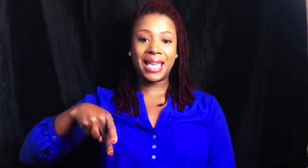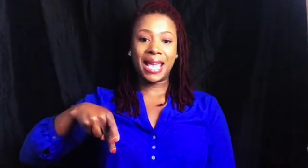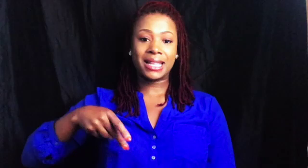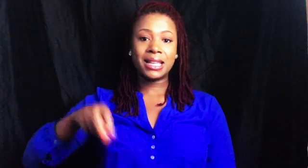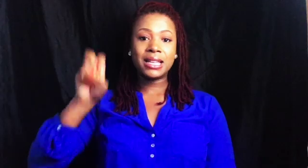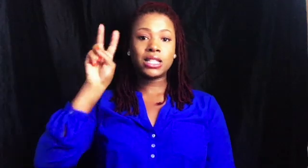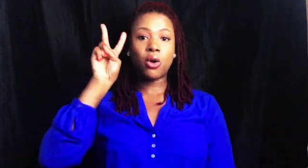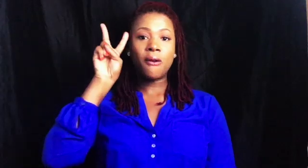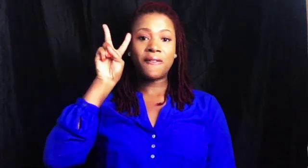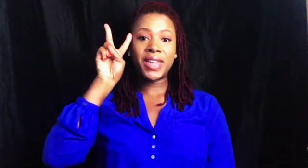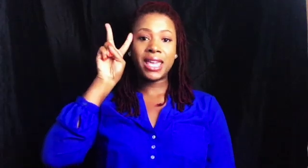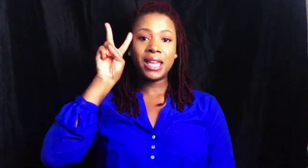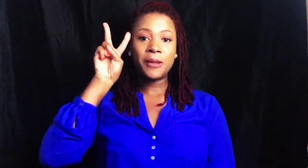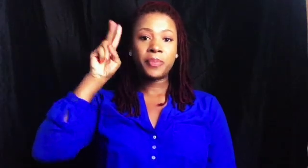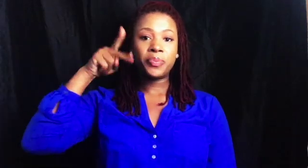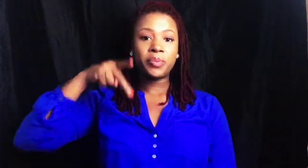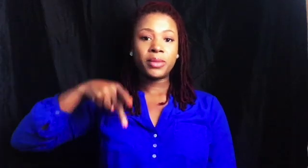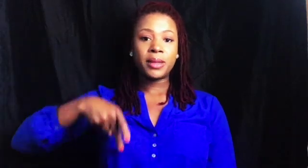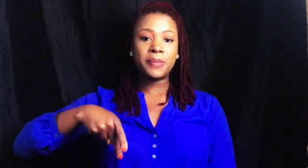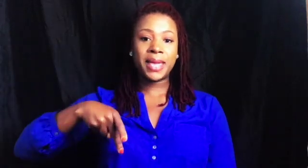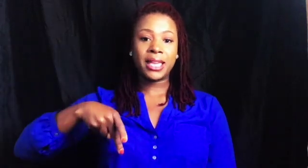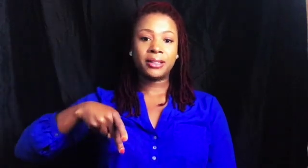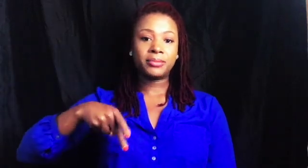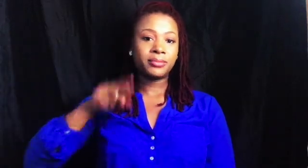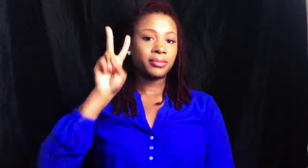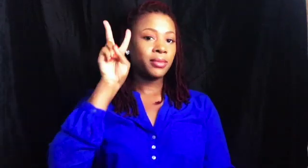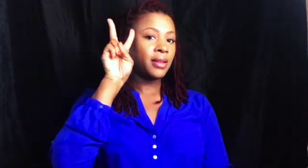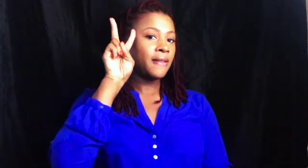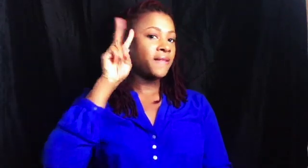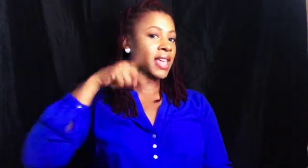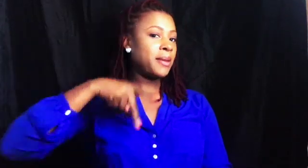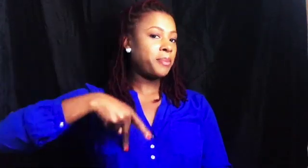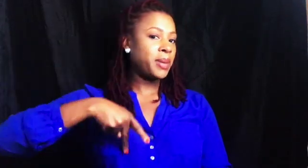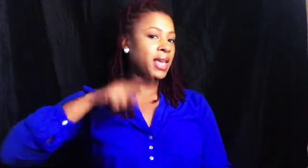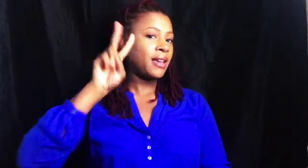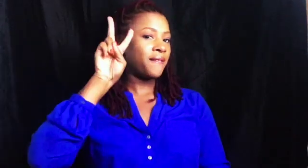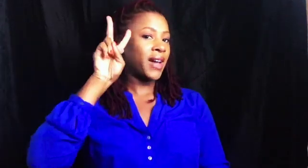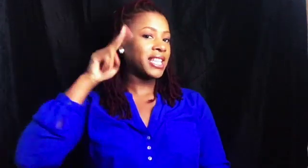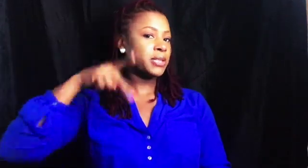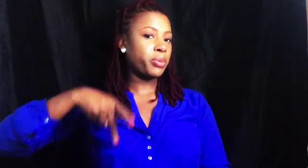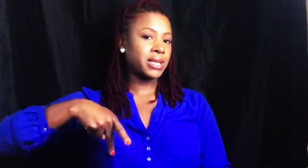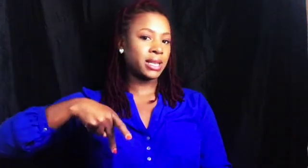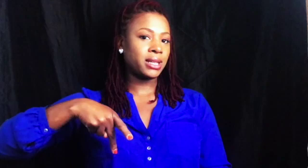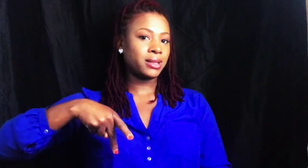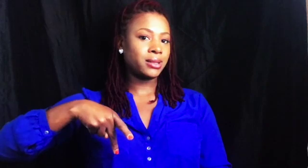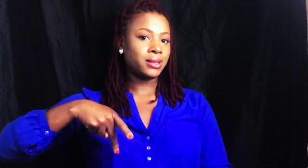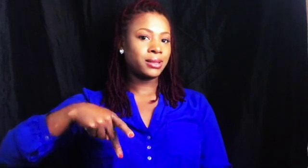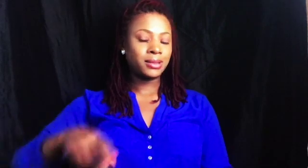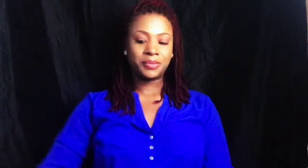hand. So VP, VP, Vice President. All